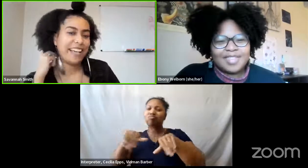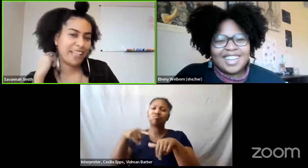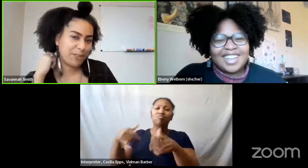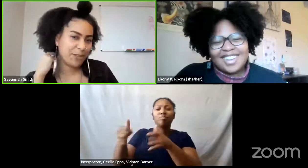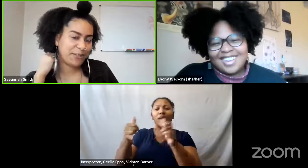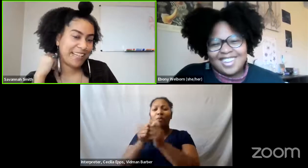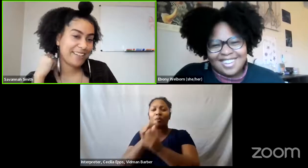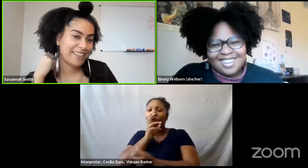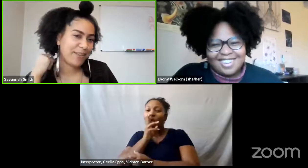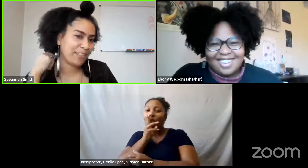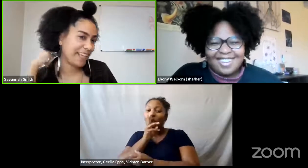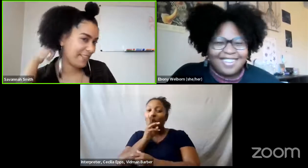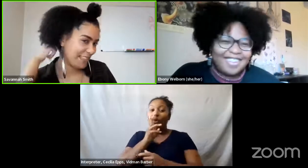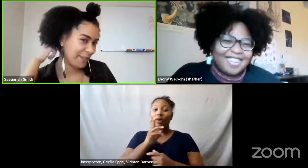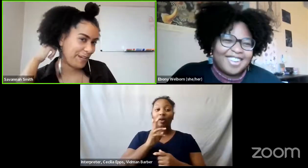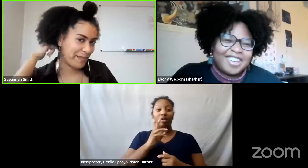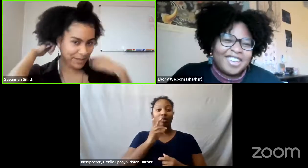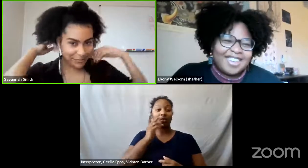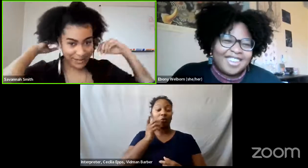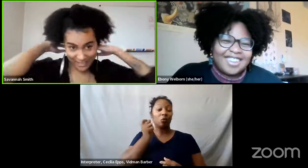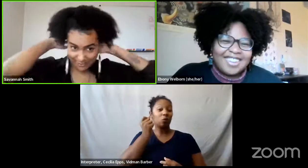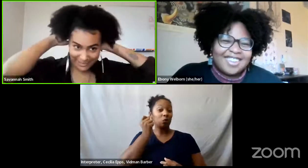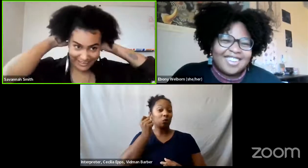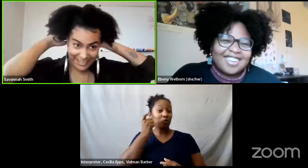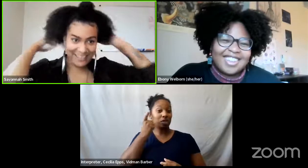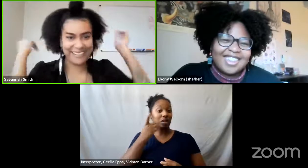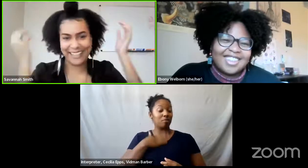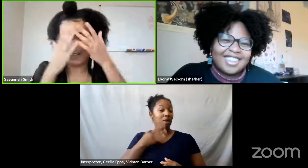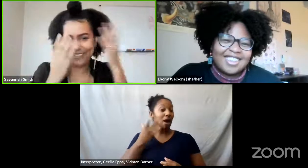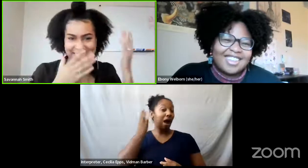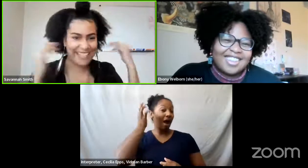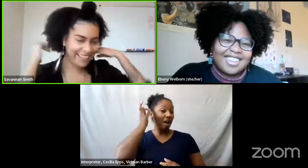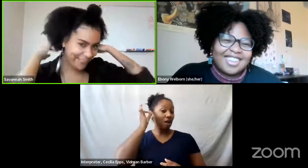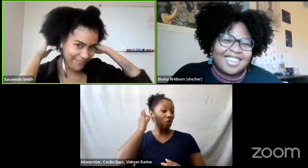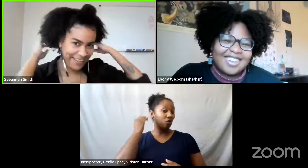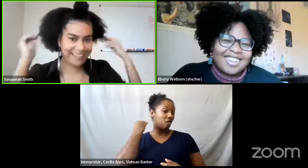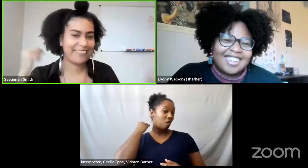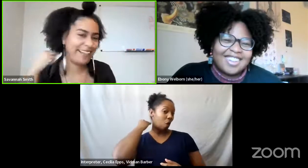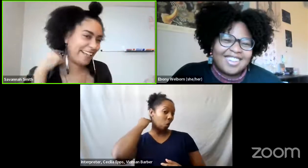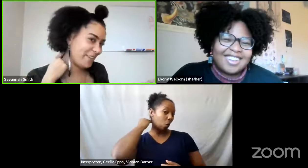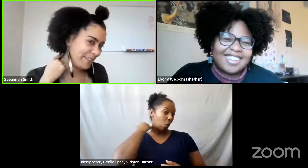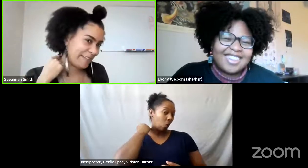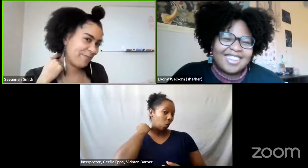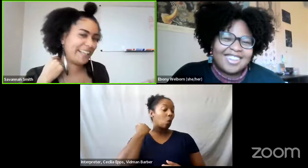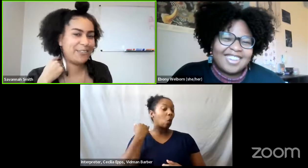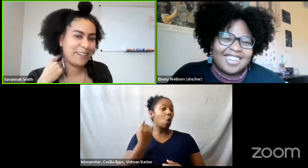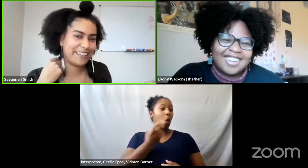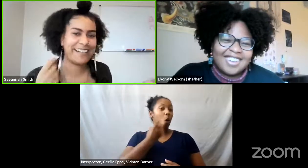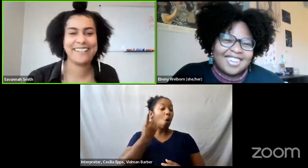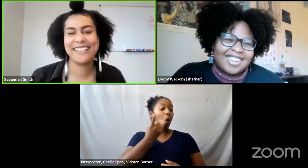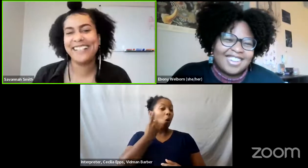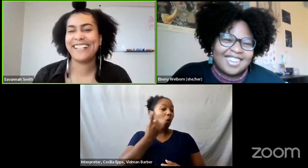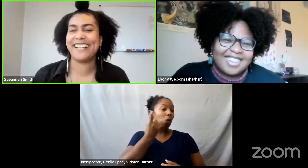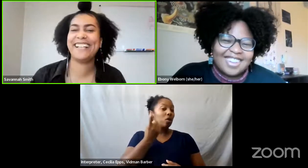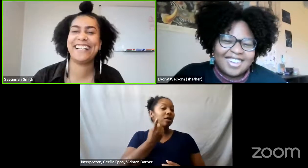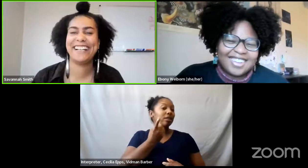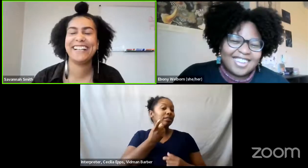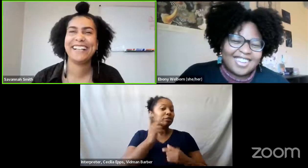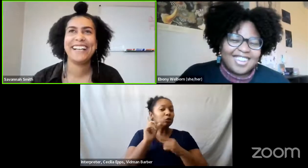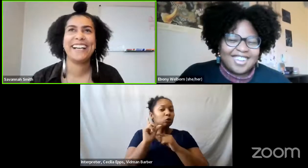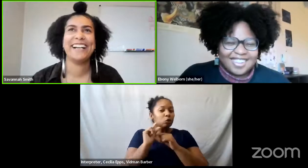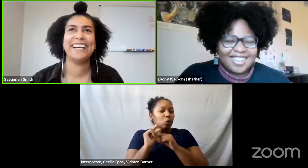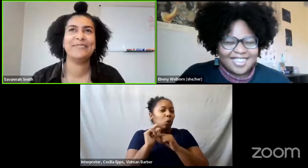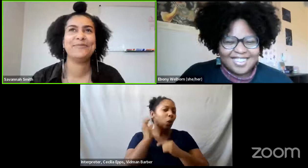hairs. And they were the only hairs that I would allow to get wet. But the rest I'd be like, no, like my face can get wet, my hair can get wet, only on my little water hairs.